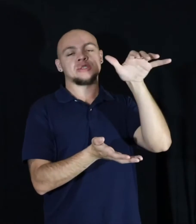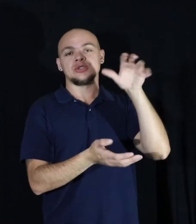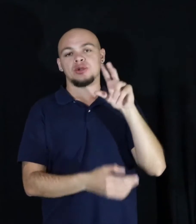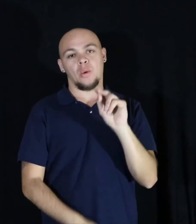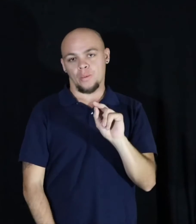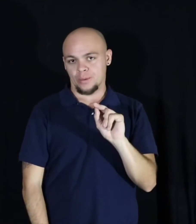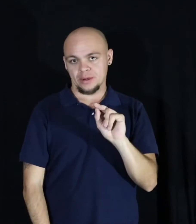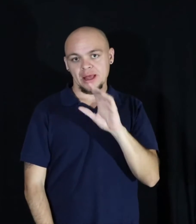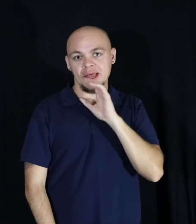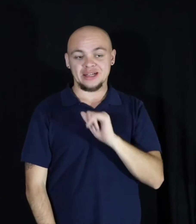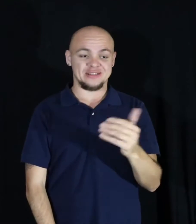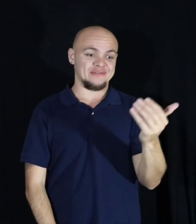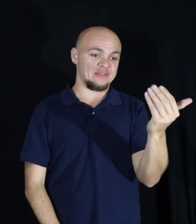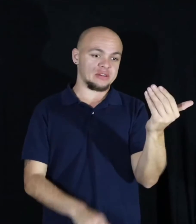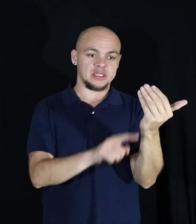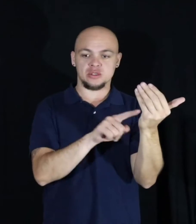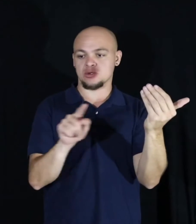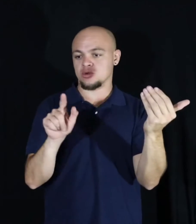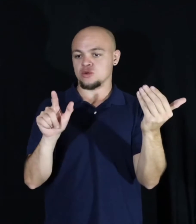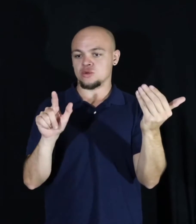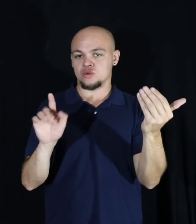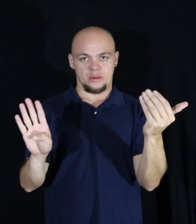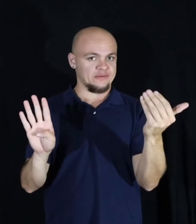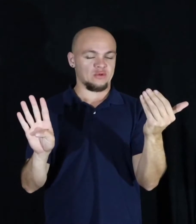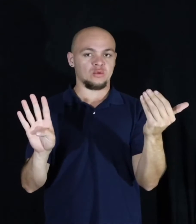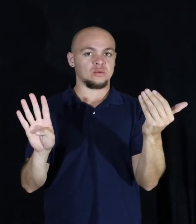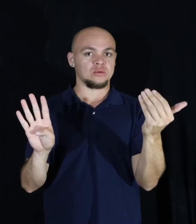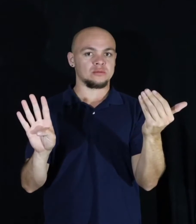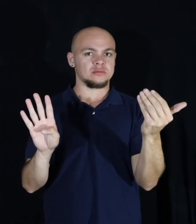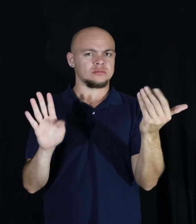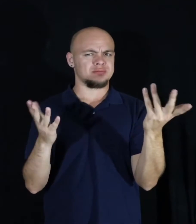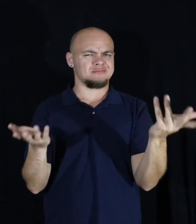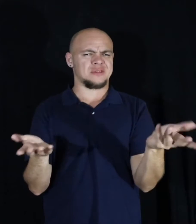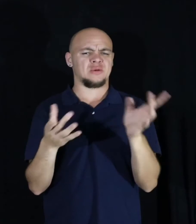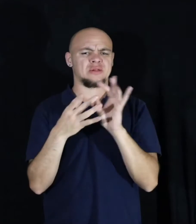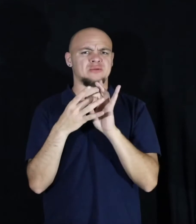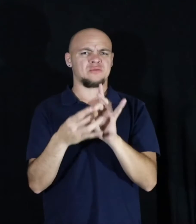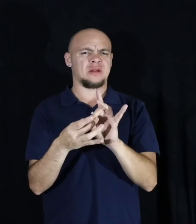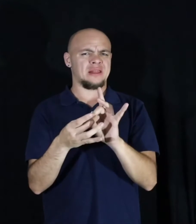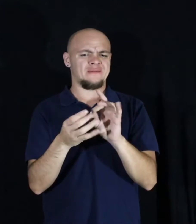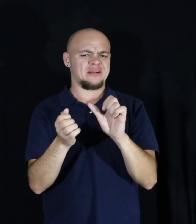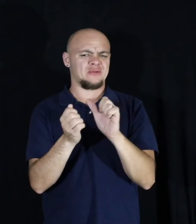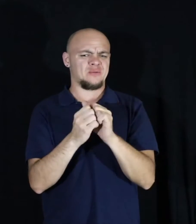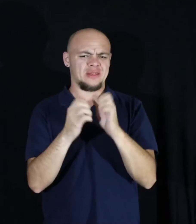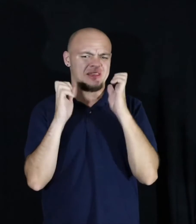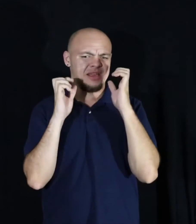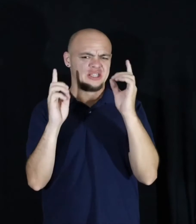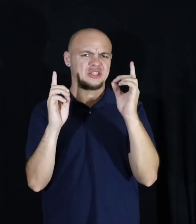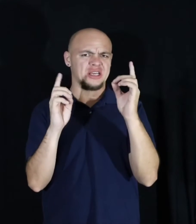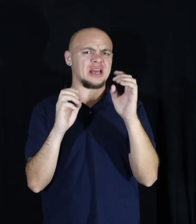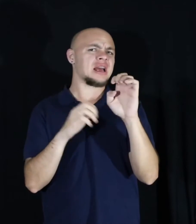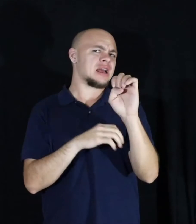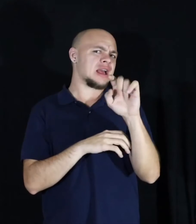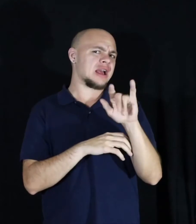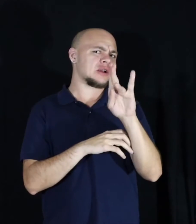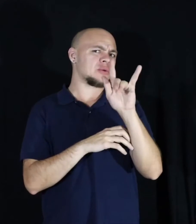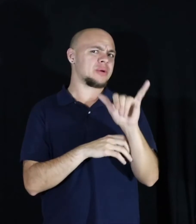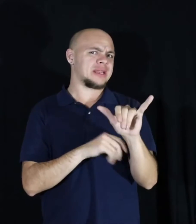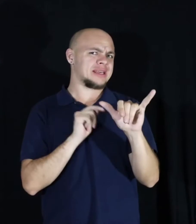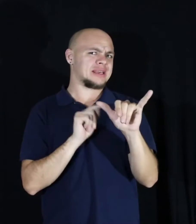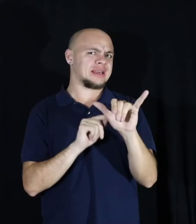said 15 to 24. Now, how is this relevant to education and equity and you educators and